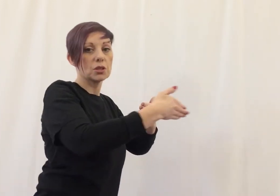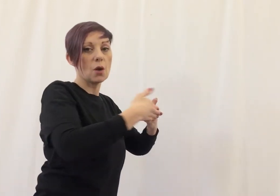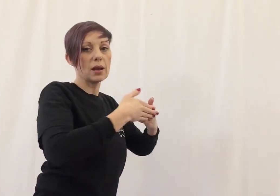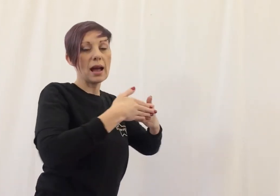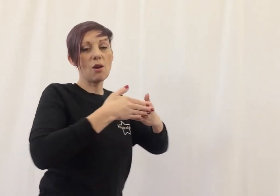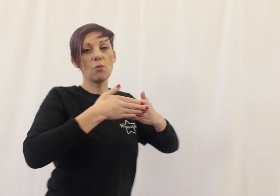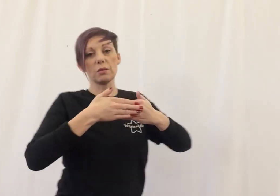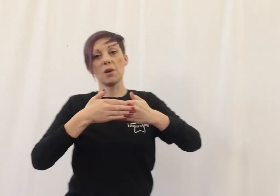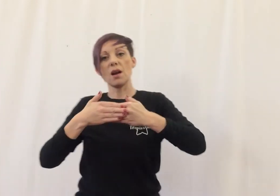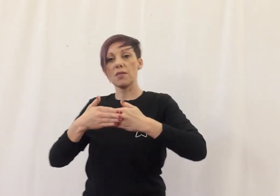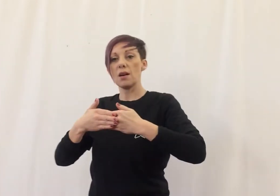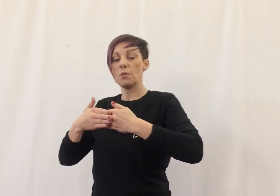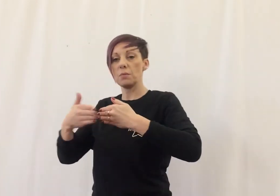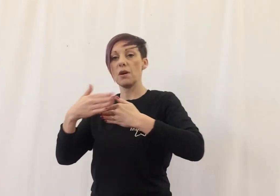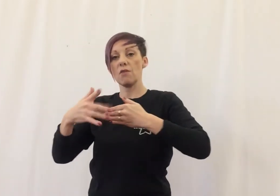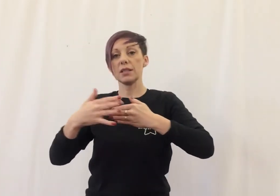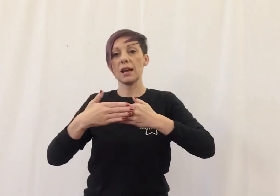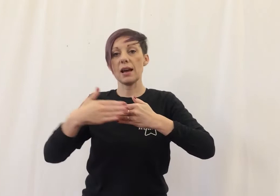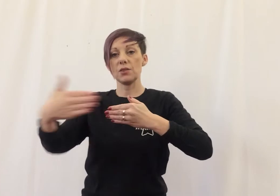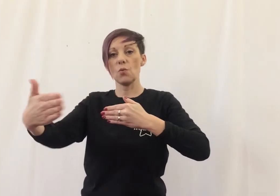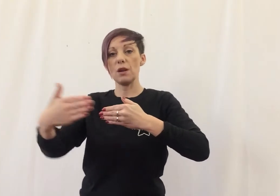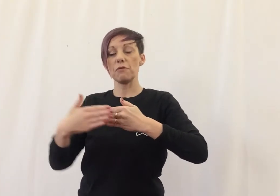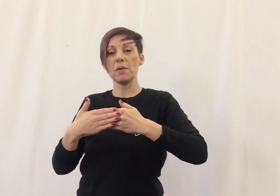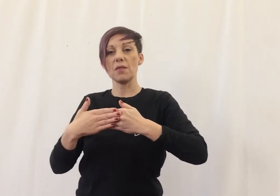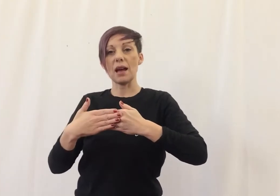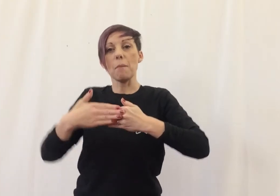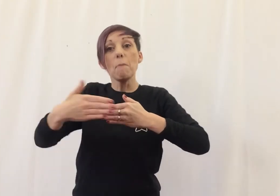going out with my writing hand away from my other hand.